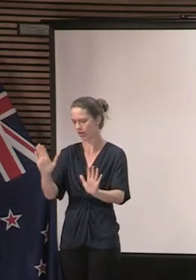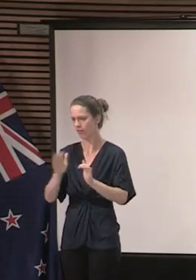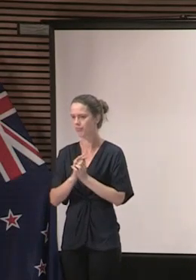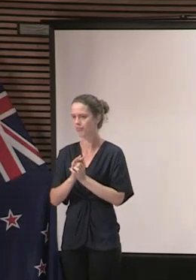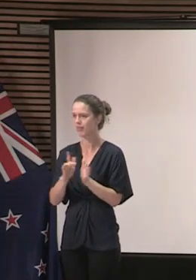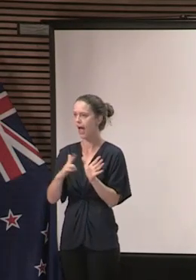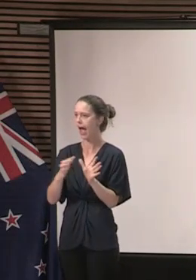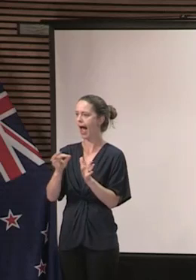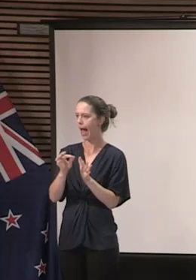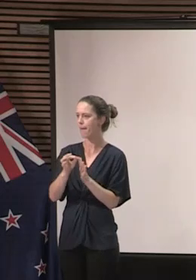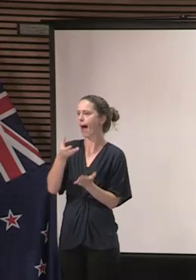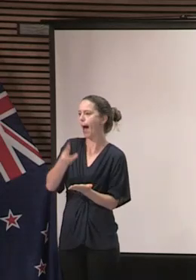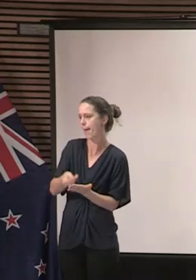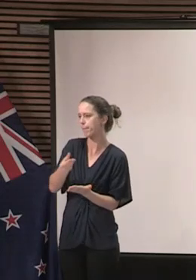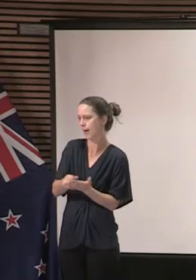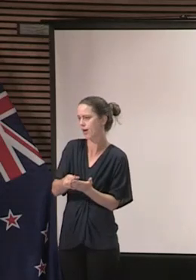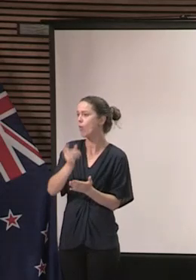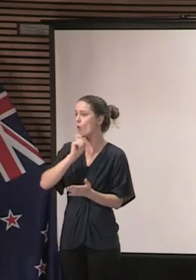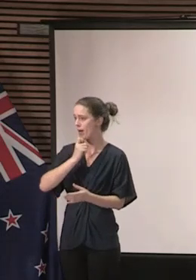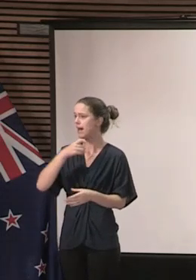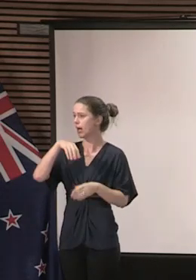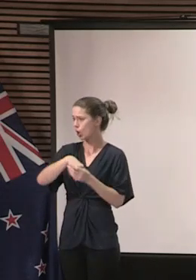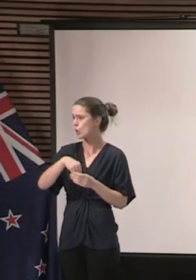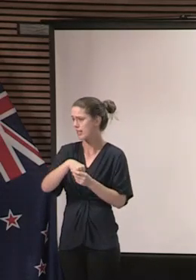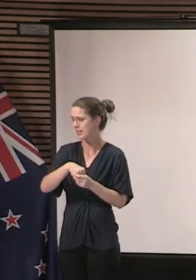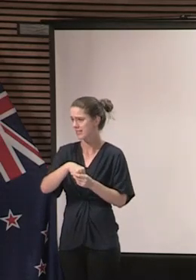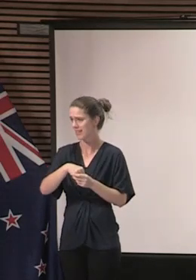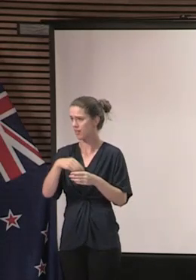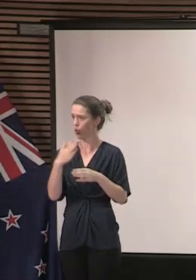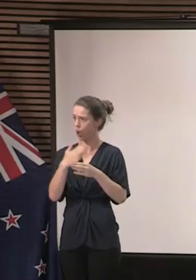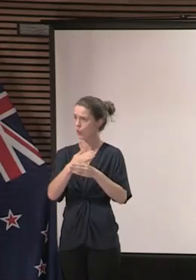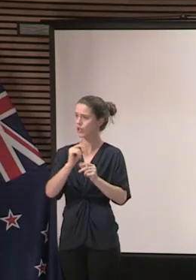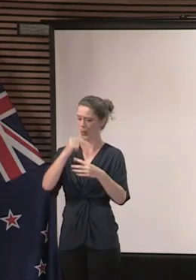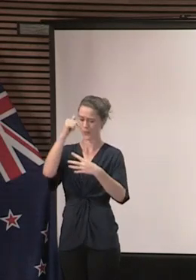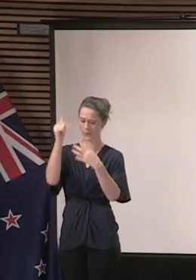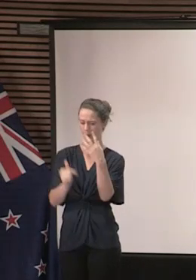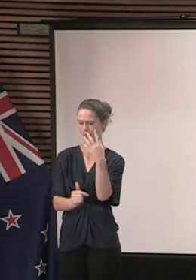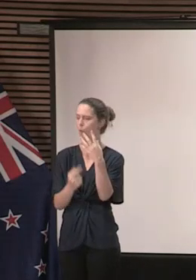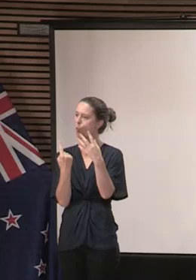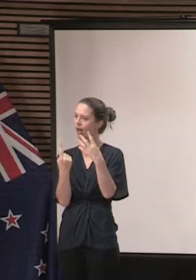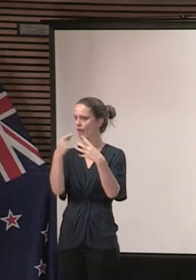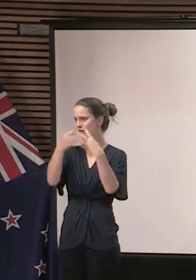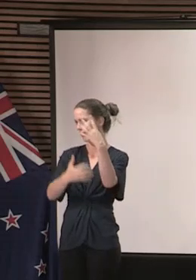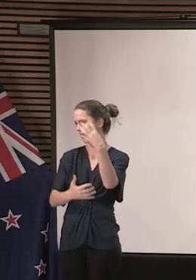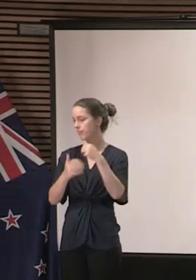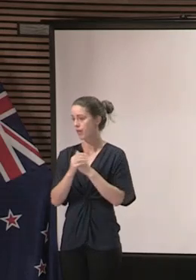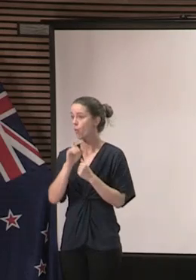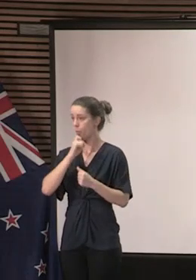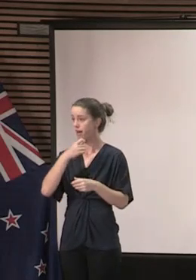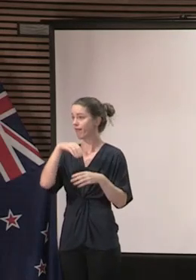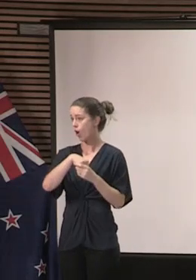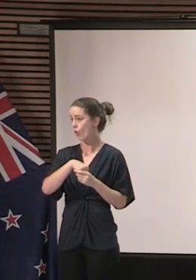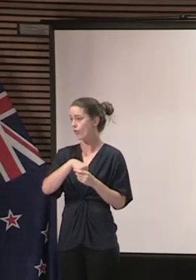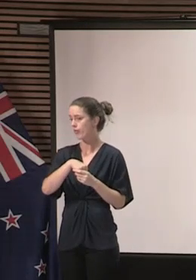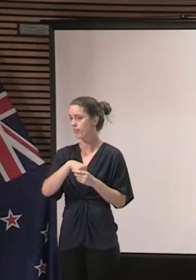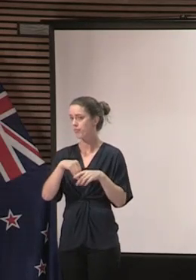app is absolutely part of our work program, and work is underway, and it will be a feature of New Zealand's response. What I've said